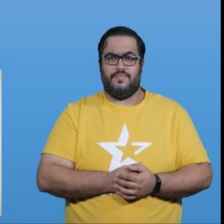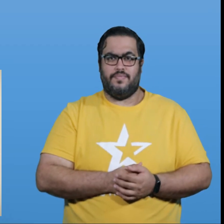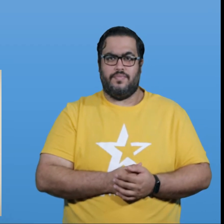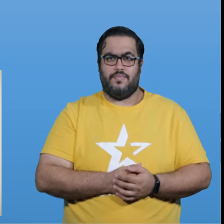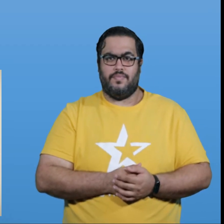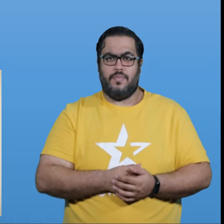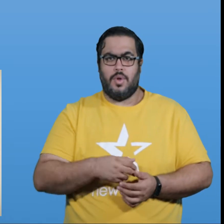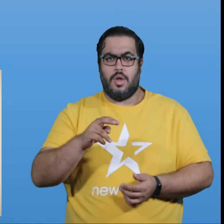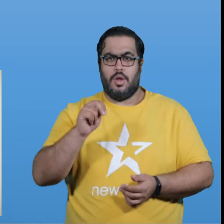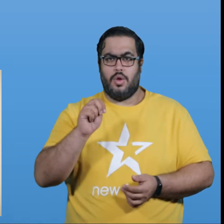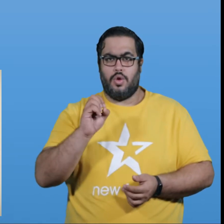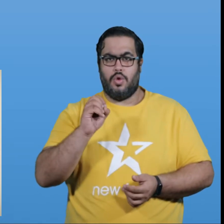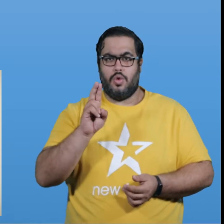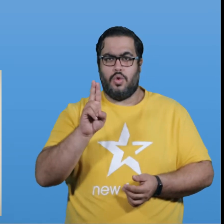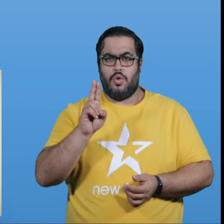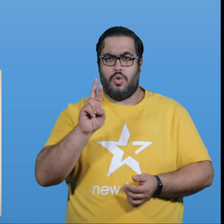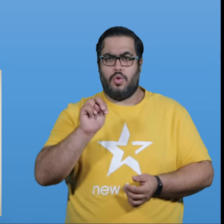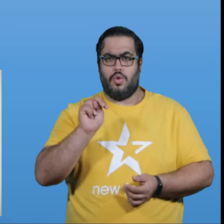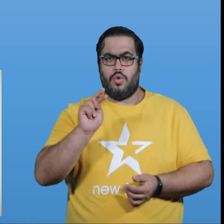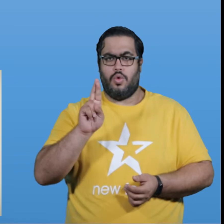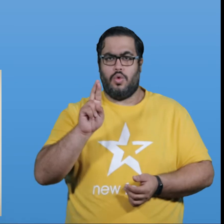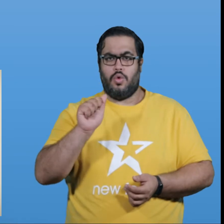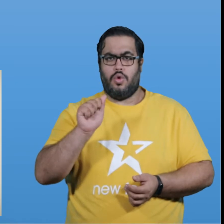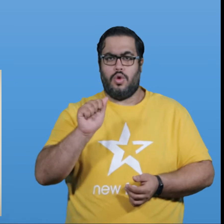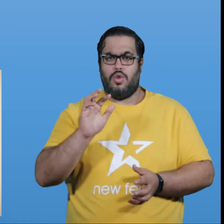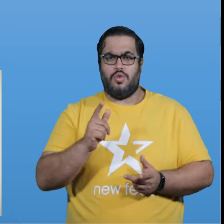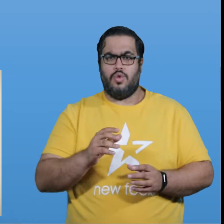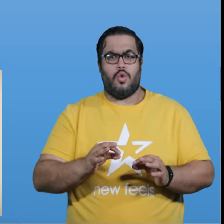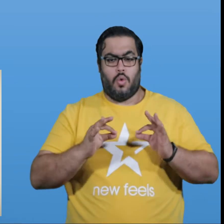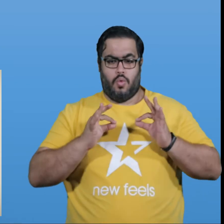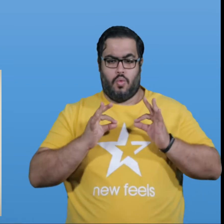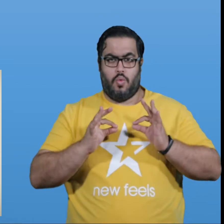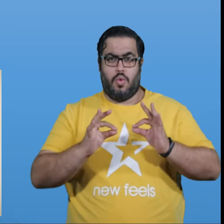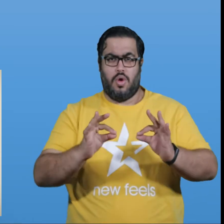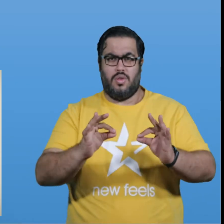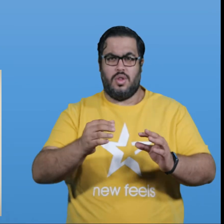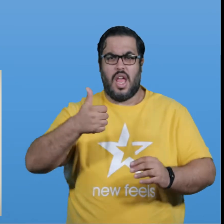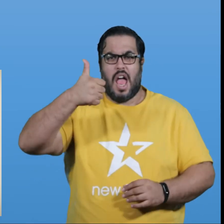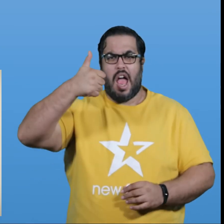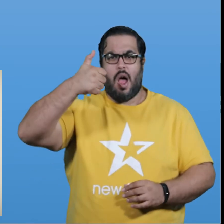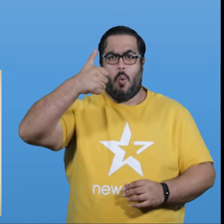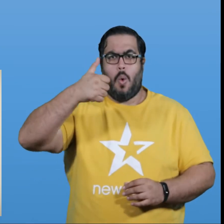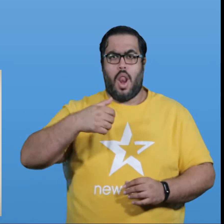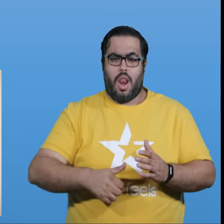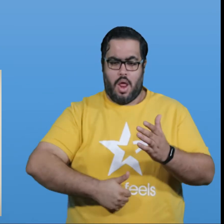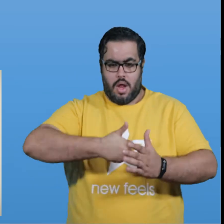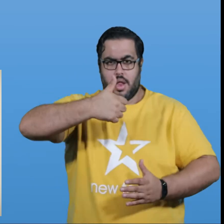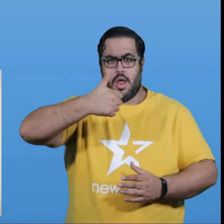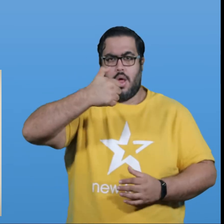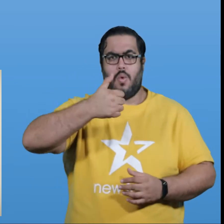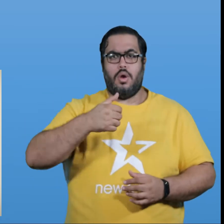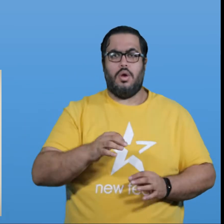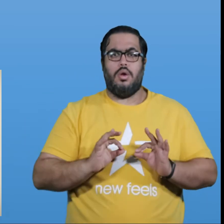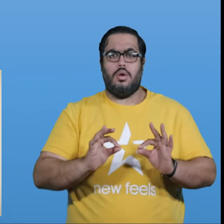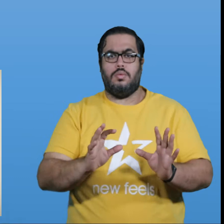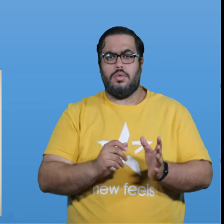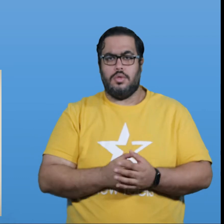can master their calligraphy skills. Just like the image you see here, we've also tried to establish this, or we tried to learn this